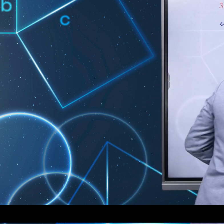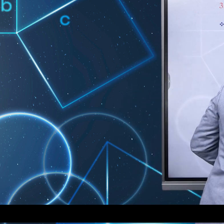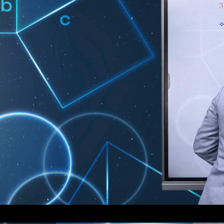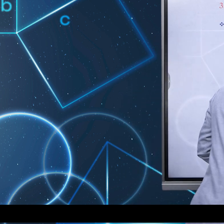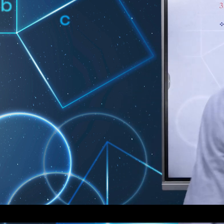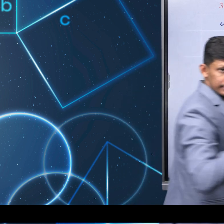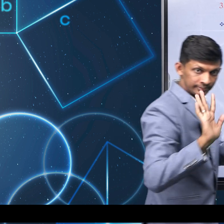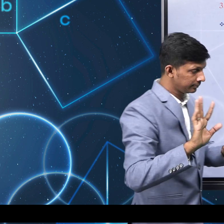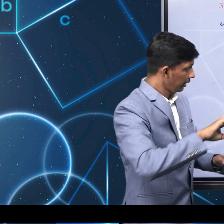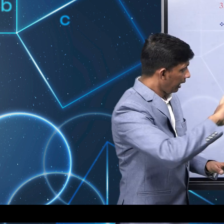view.